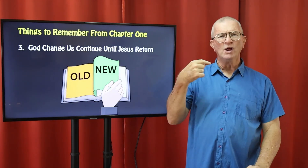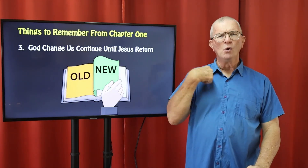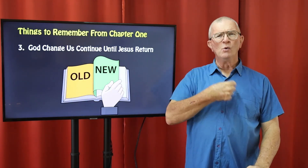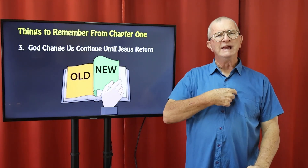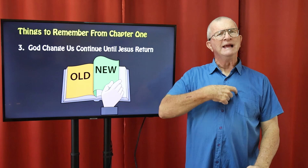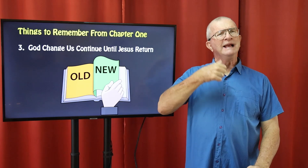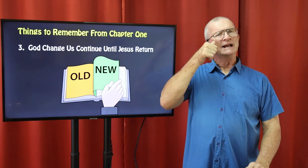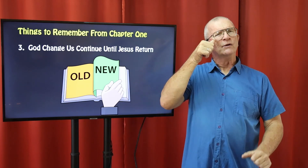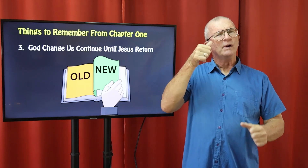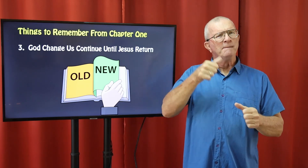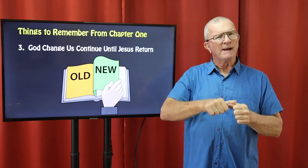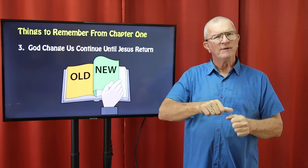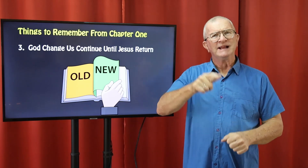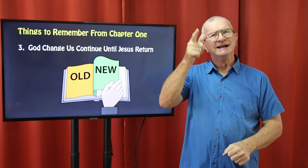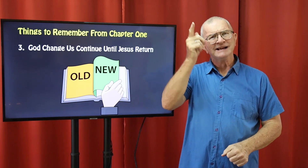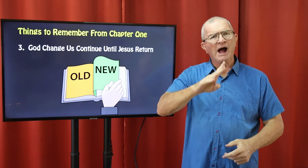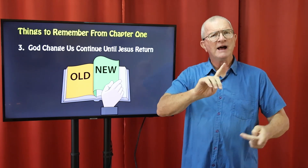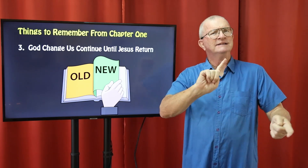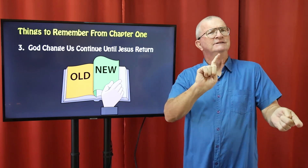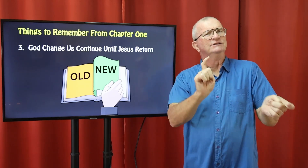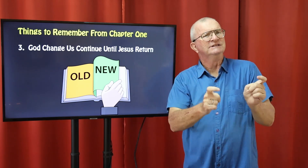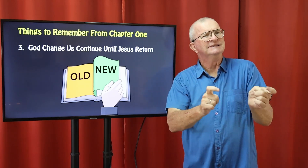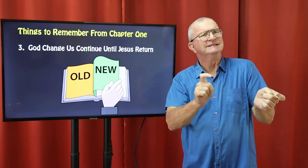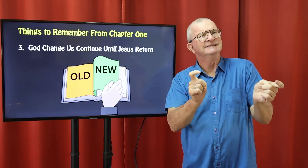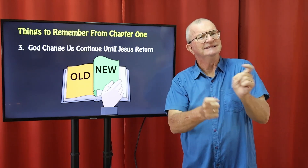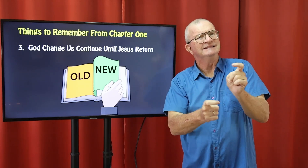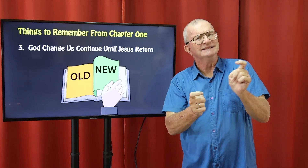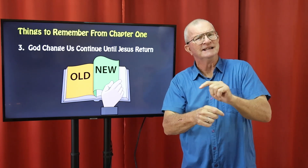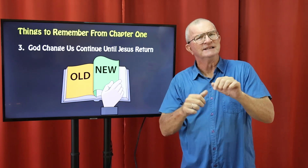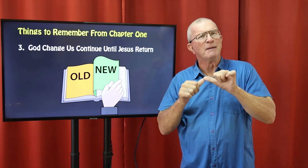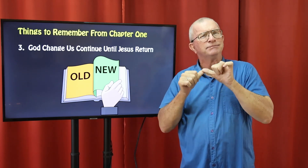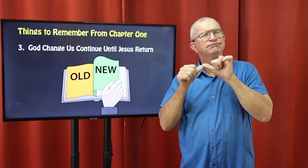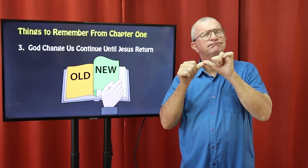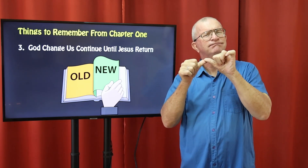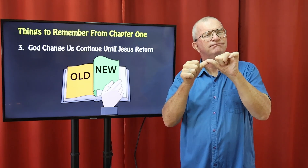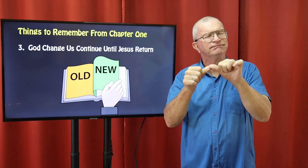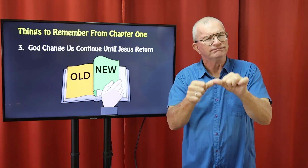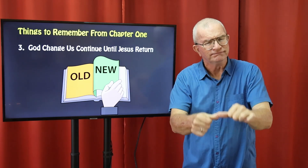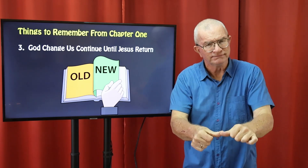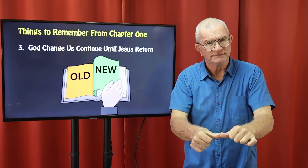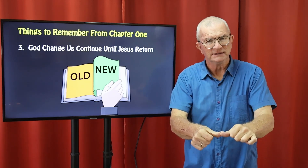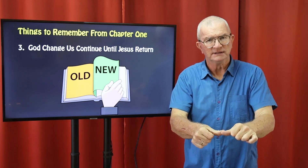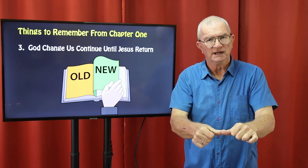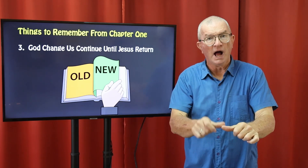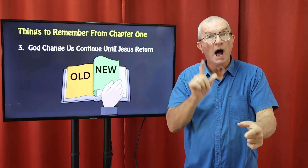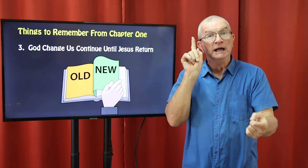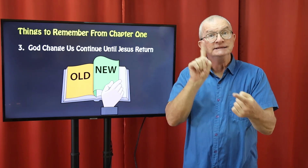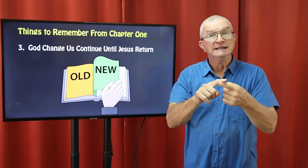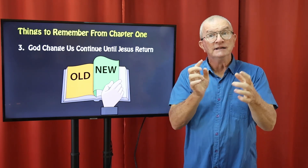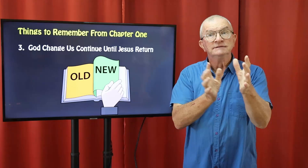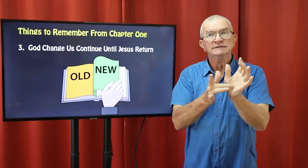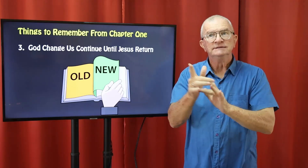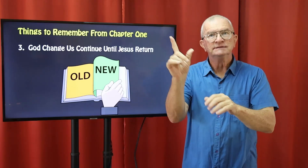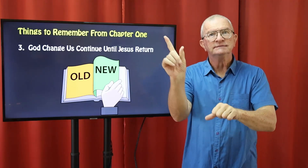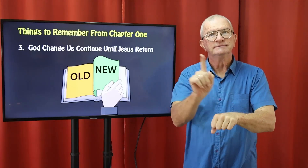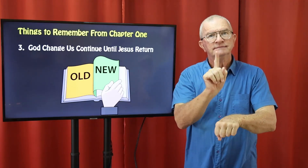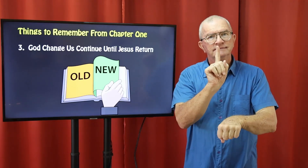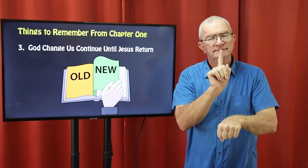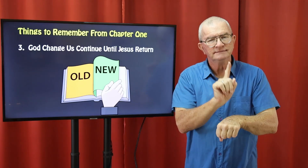Also in chapter 1, we need to remember God changes us continually until Jesus